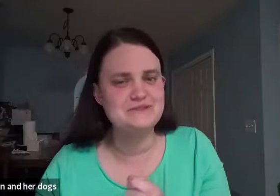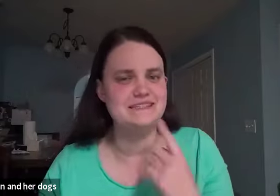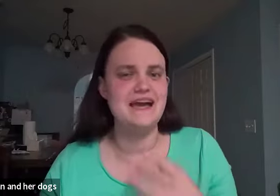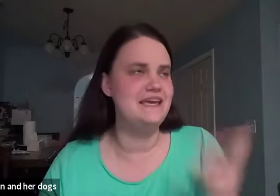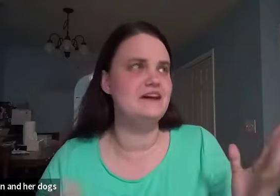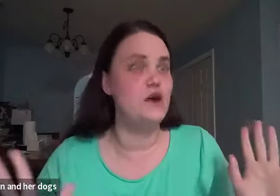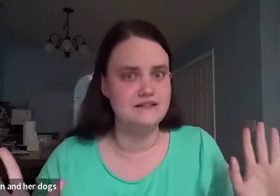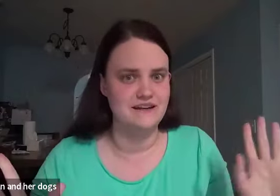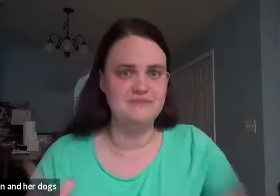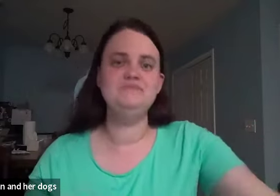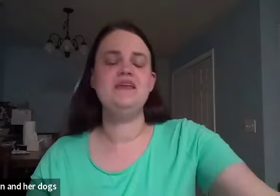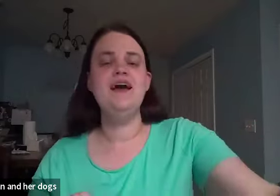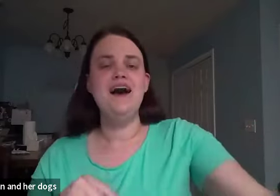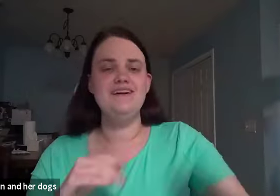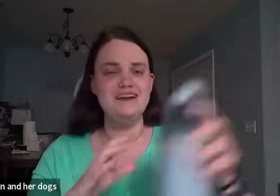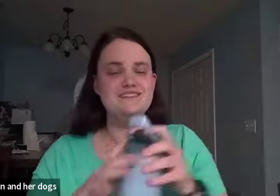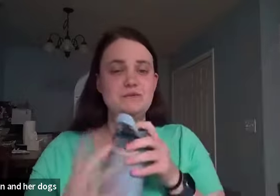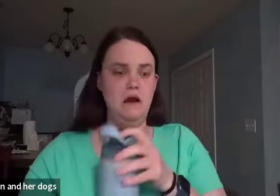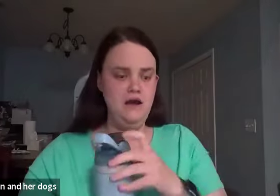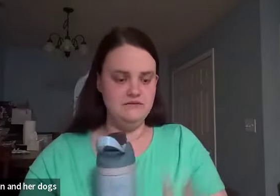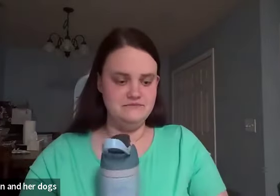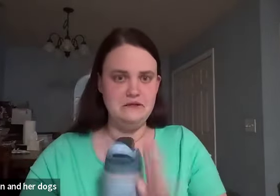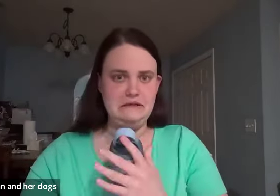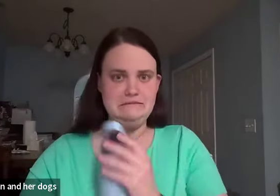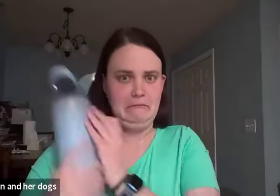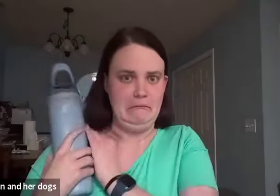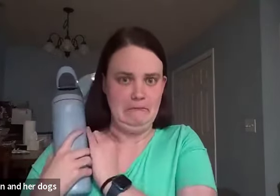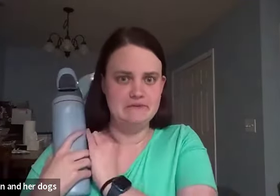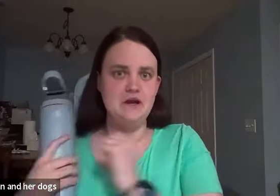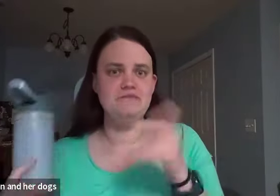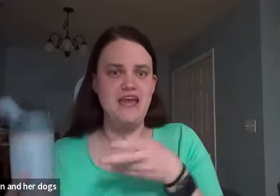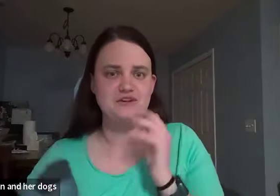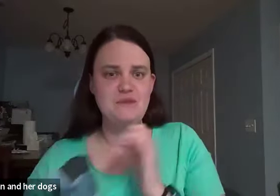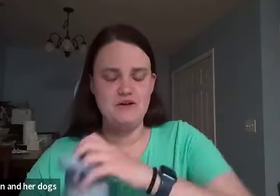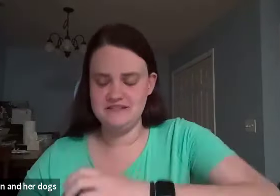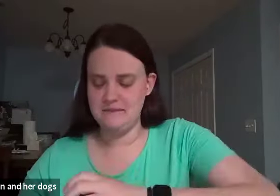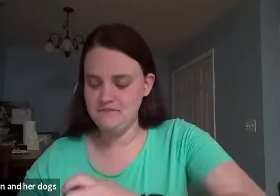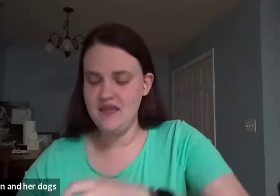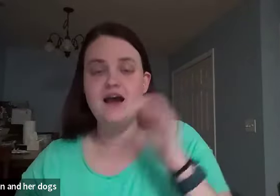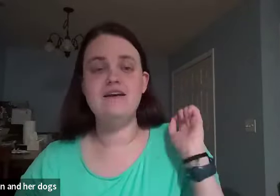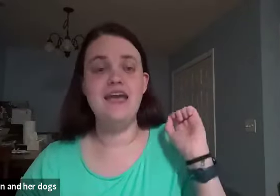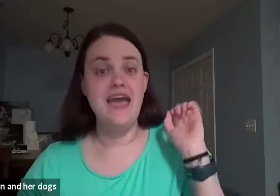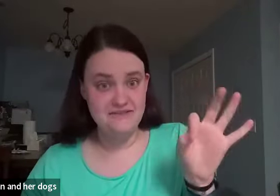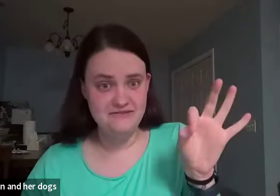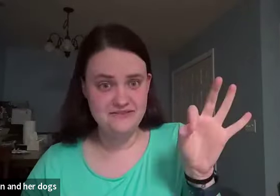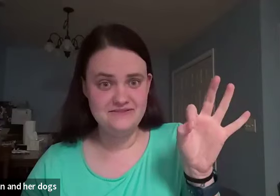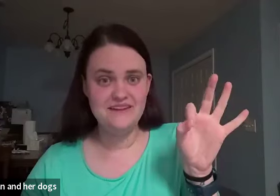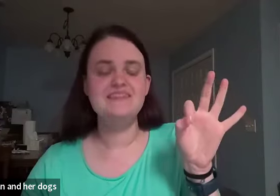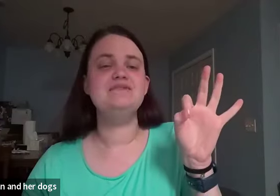do since I cannot talk tonight. Okay, so oh my goodness. Sorry, I drink my water all the time. Okay, F. Then